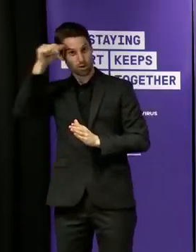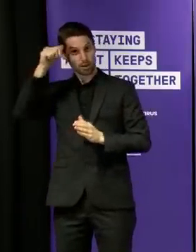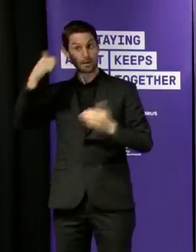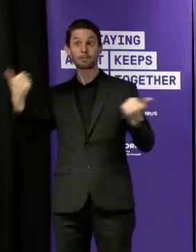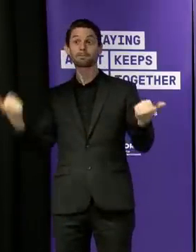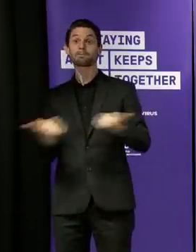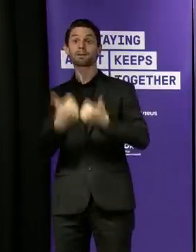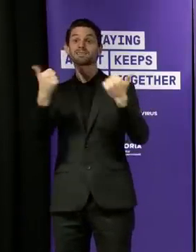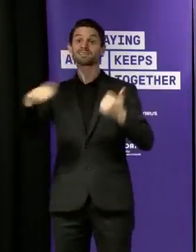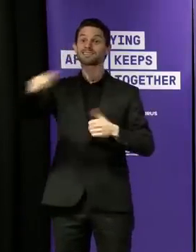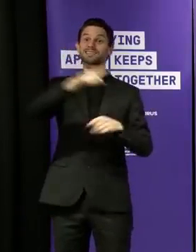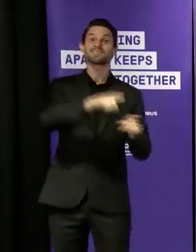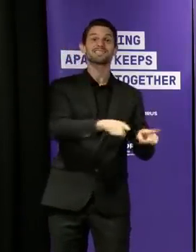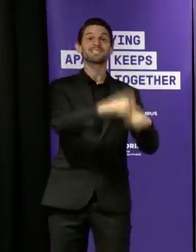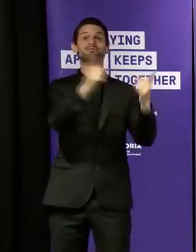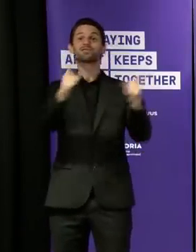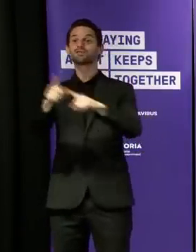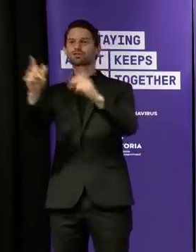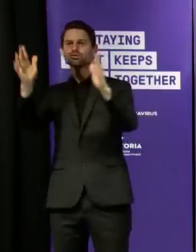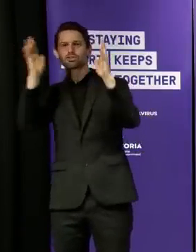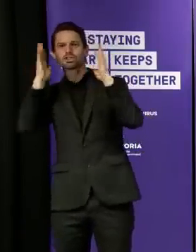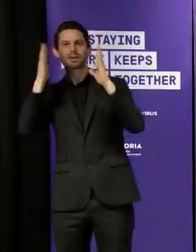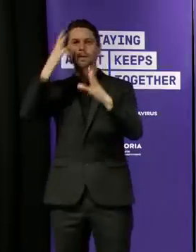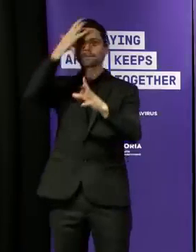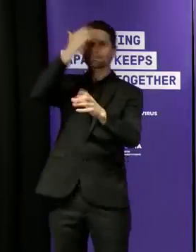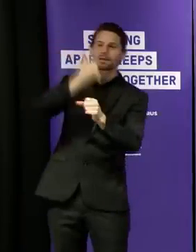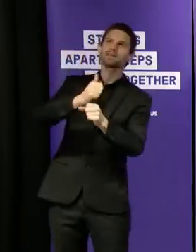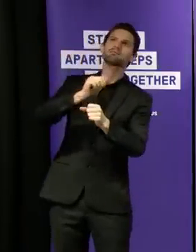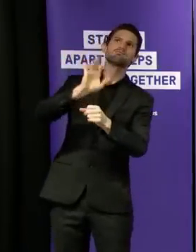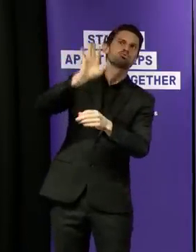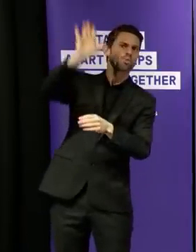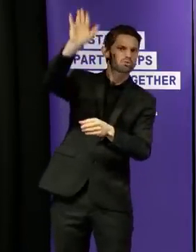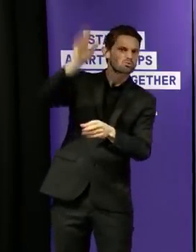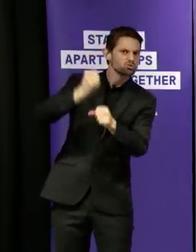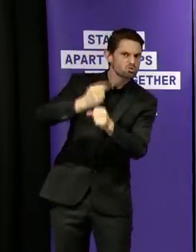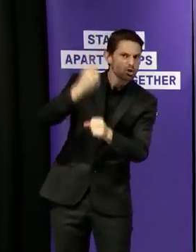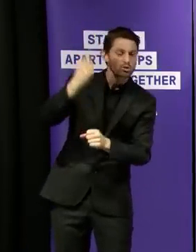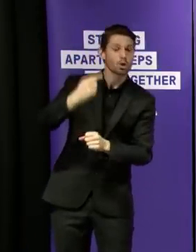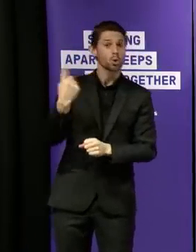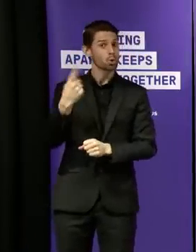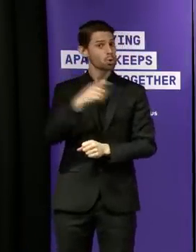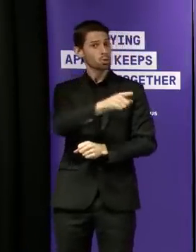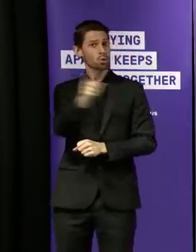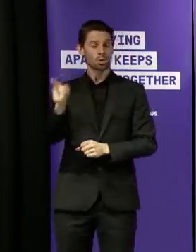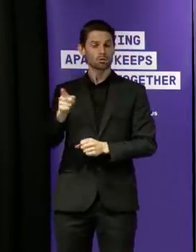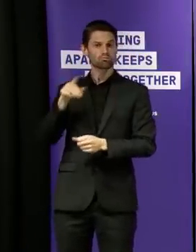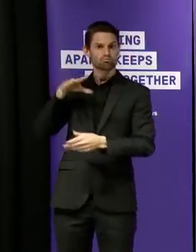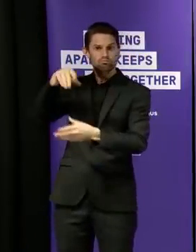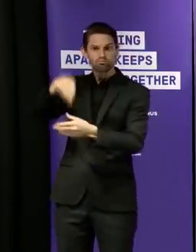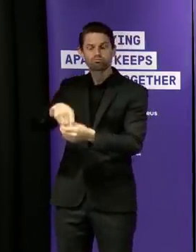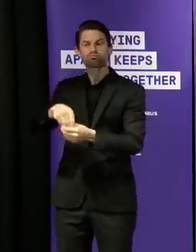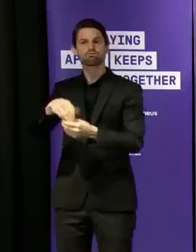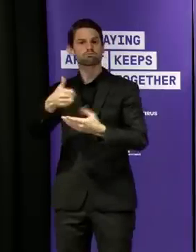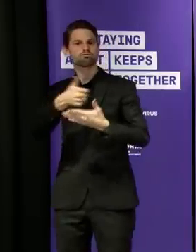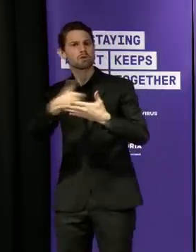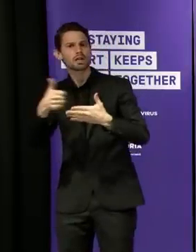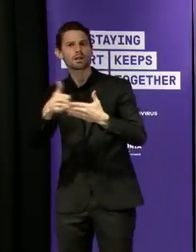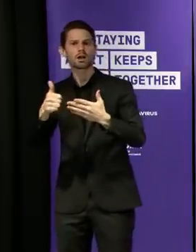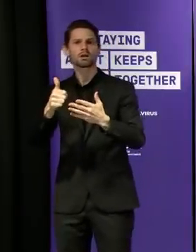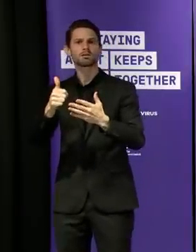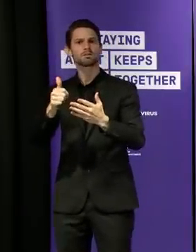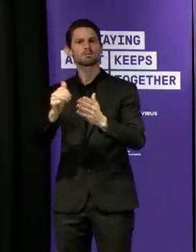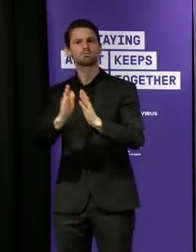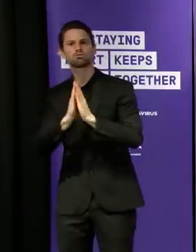precious to so many people. And for those who have the gift of faith, those who are part of the regular worship